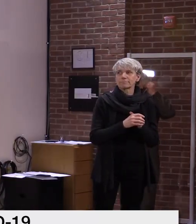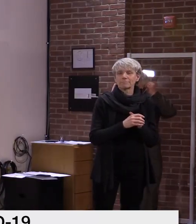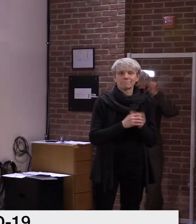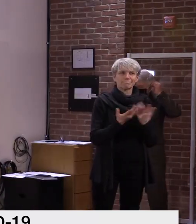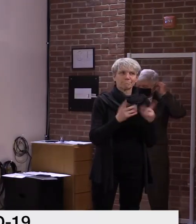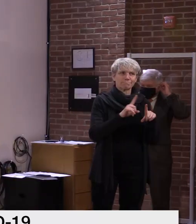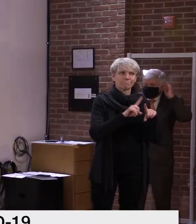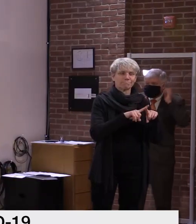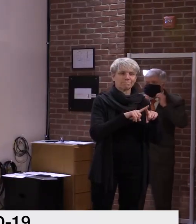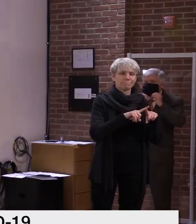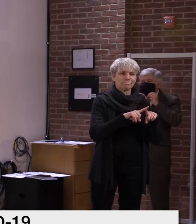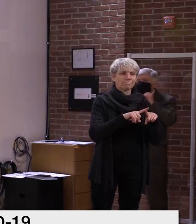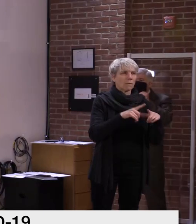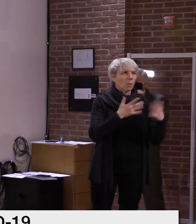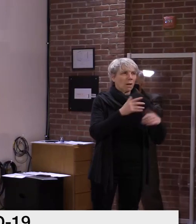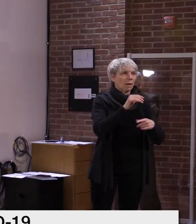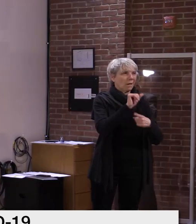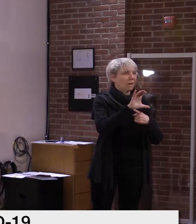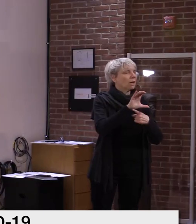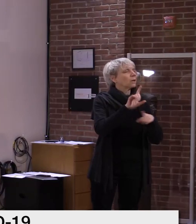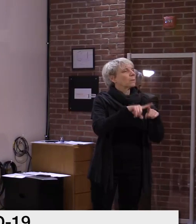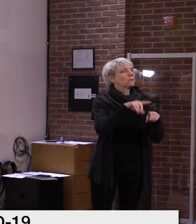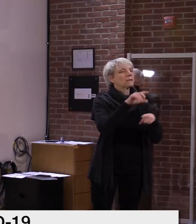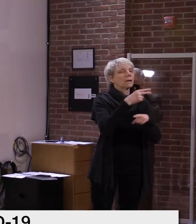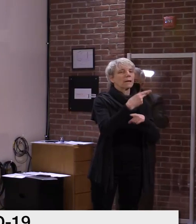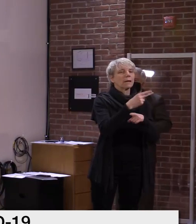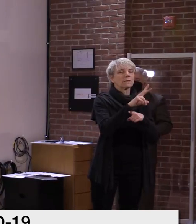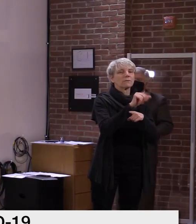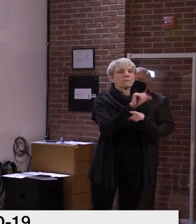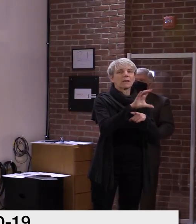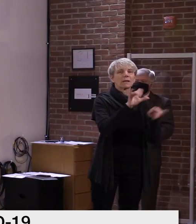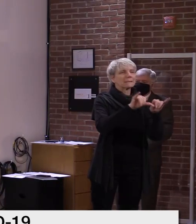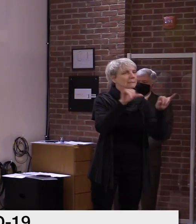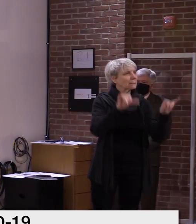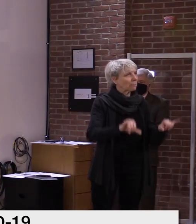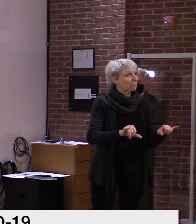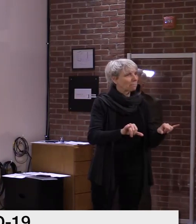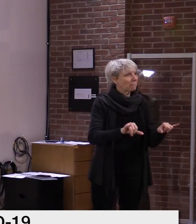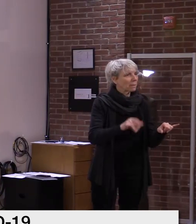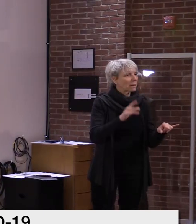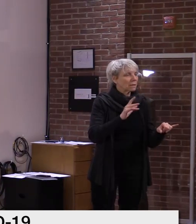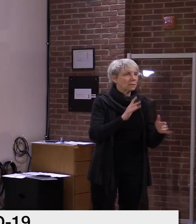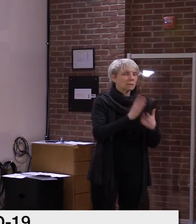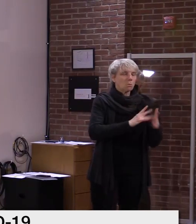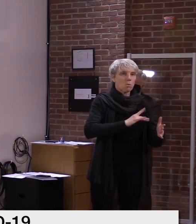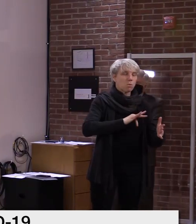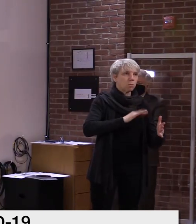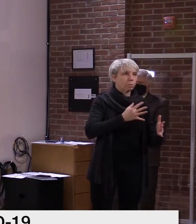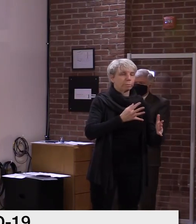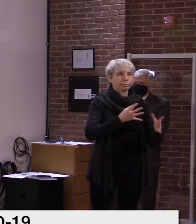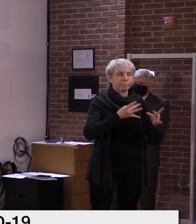on the quality of the HVAC system, you know, the heating, ventilating, and air conditioning system.